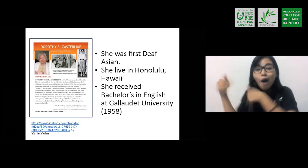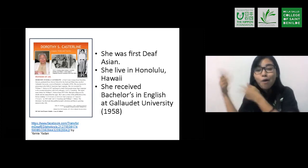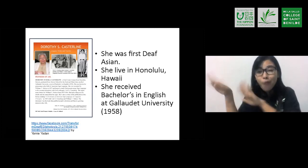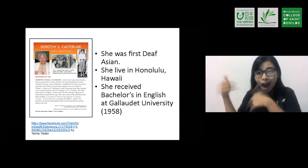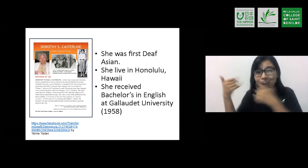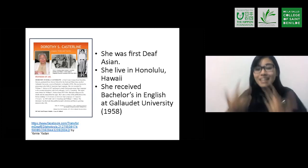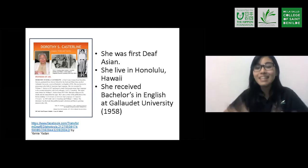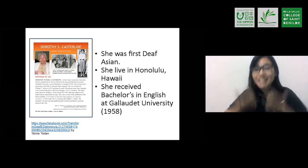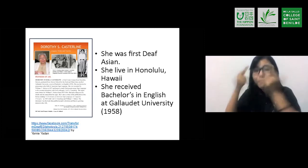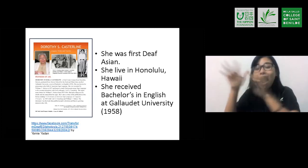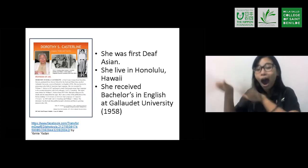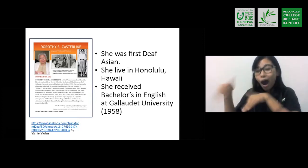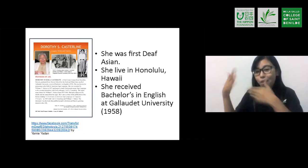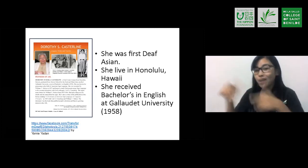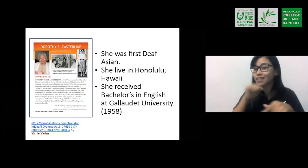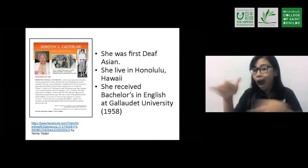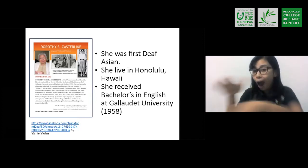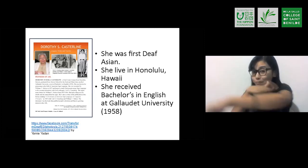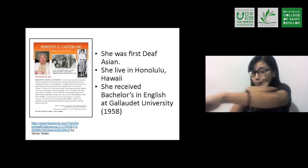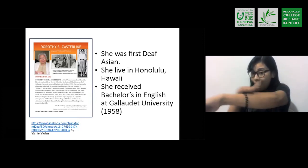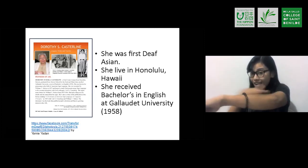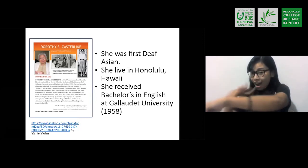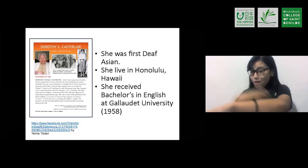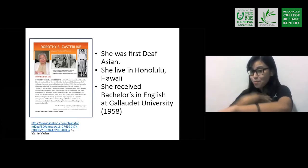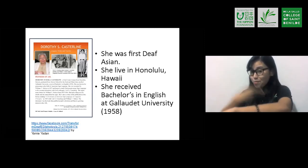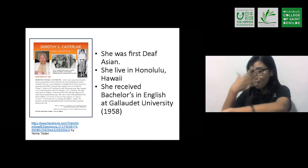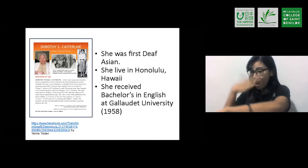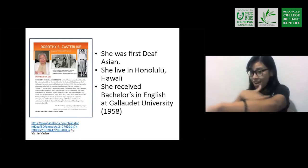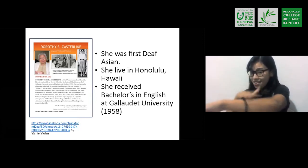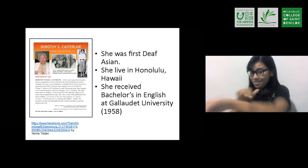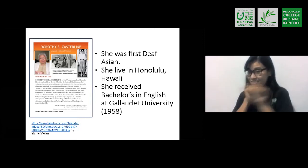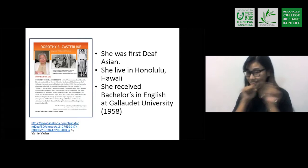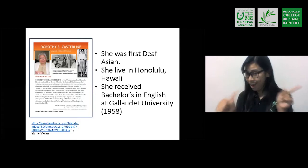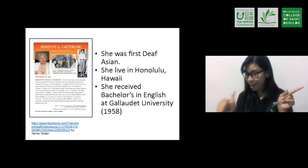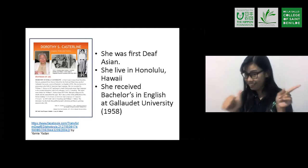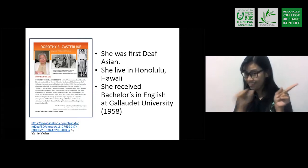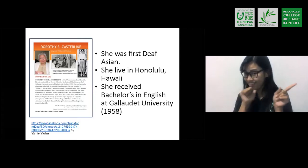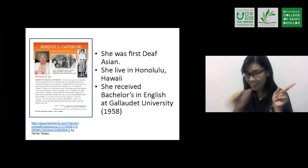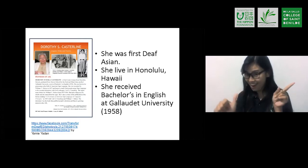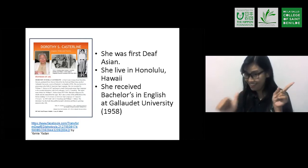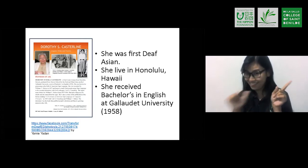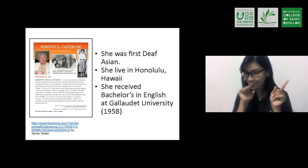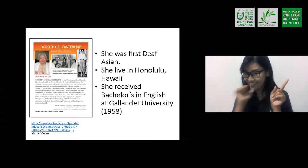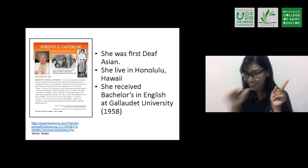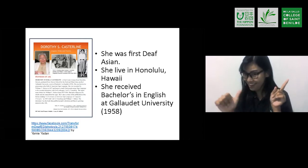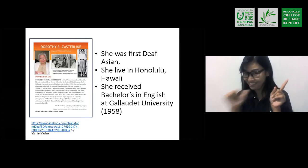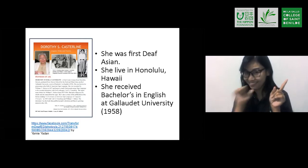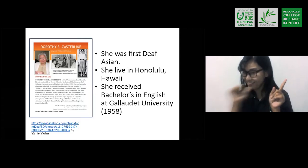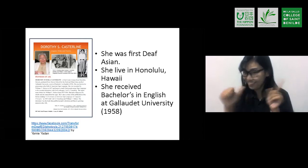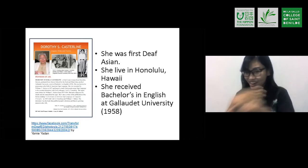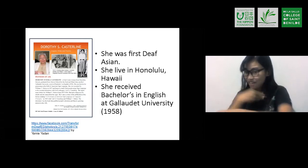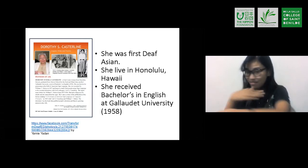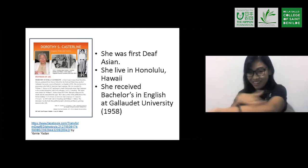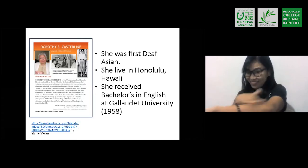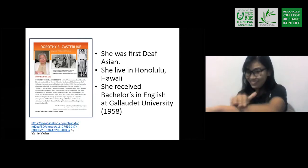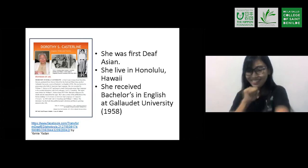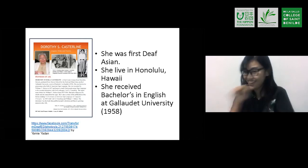She was Asian from Hawaii. I think there's a discussion talking about her appearance.